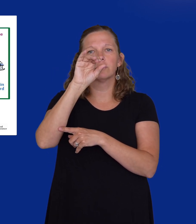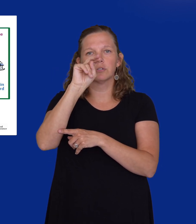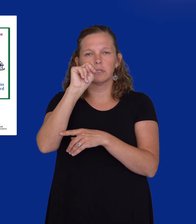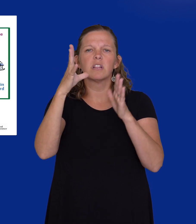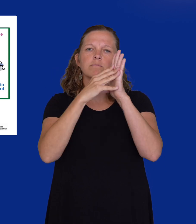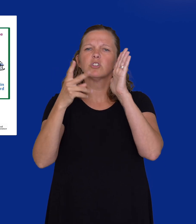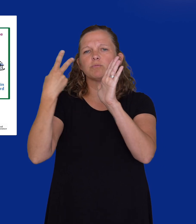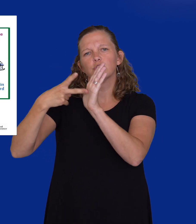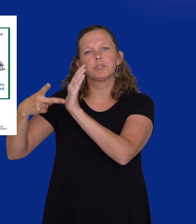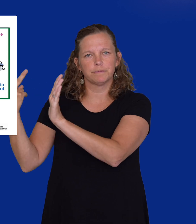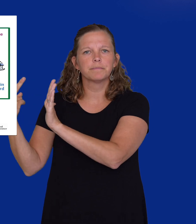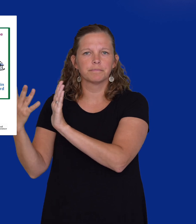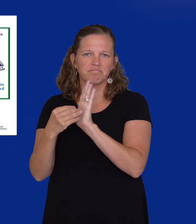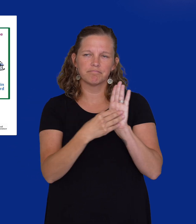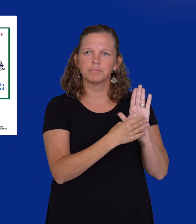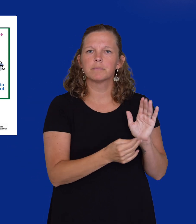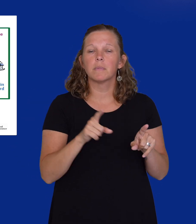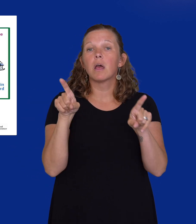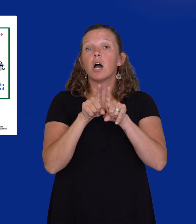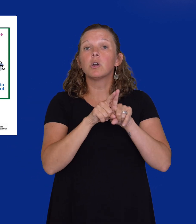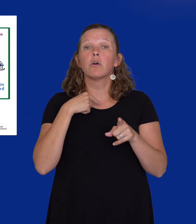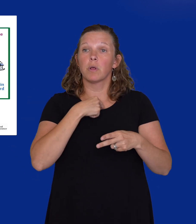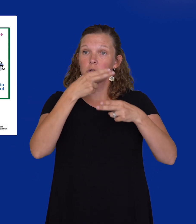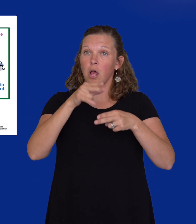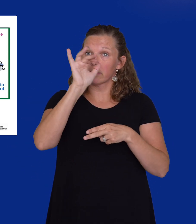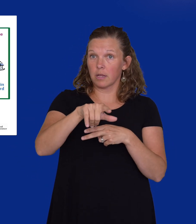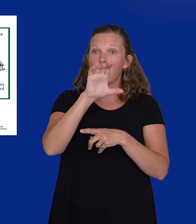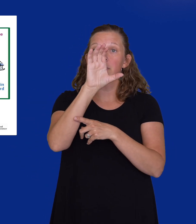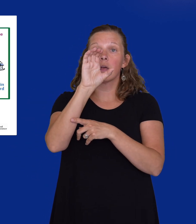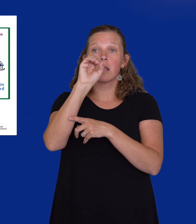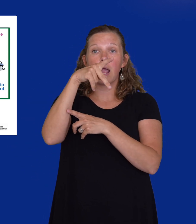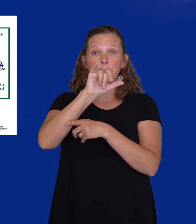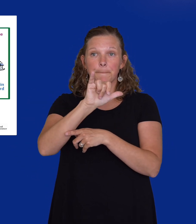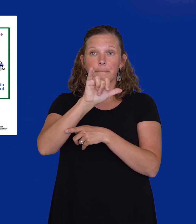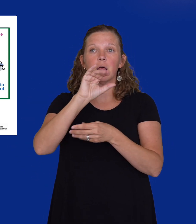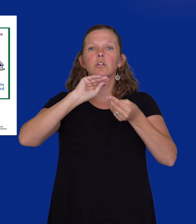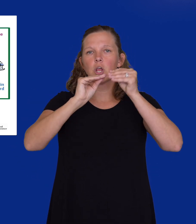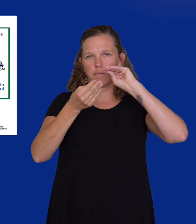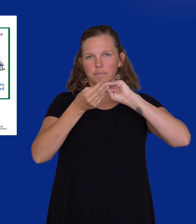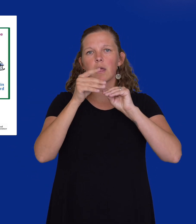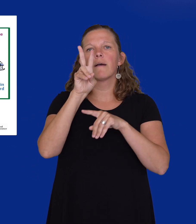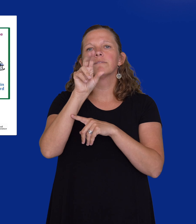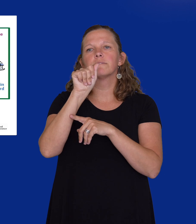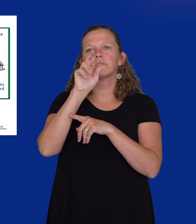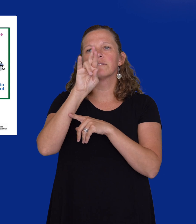We also call these types of spelling changes copy number variants.